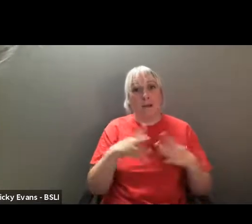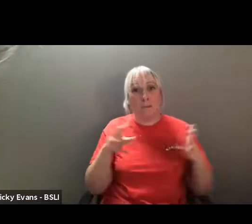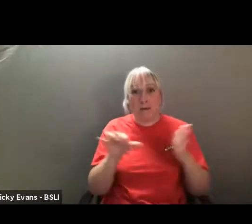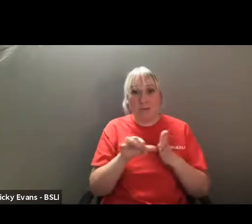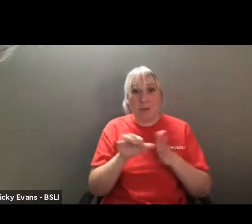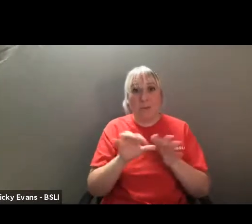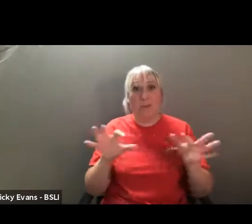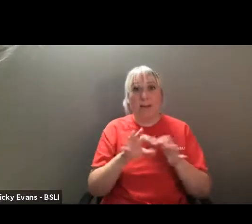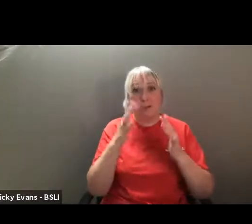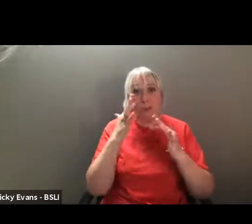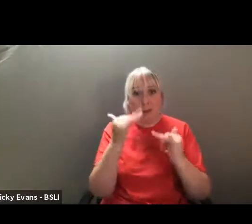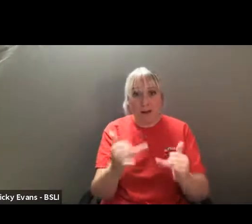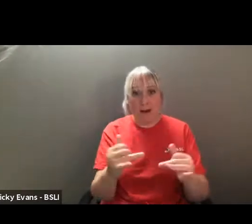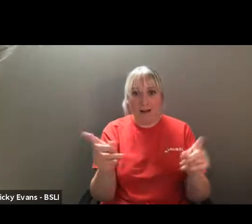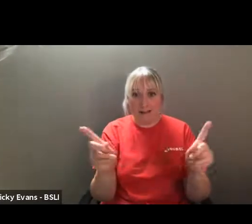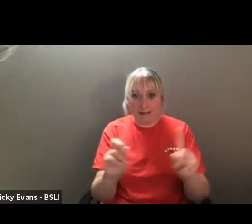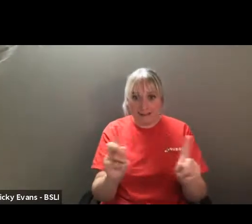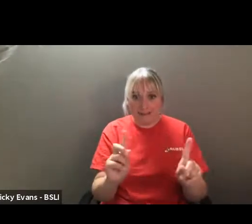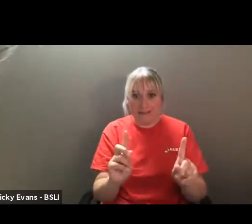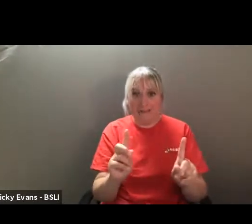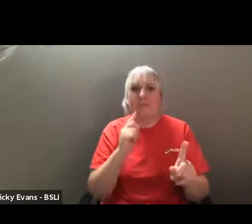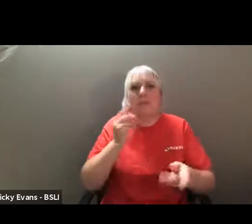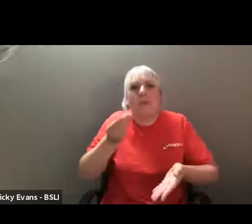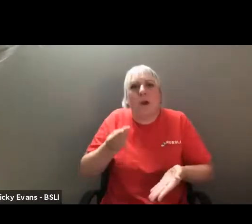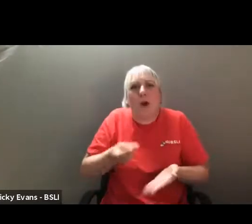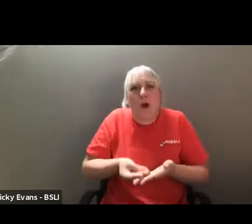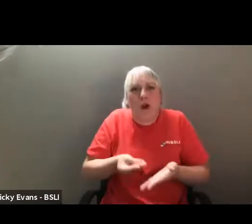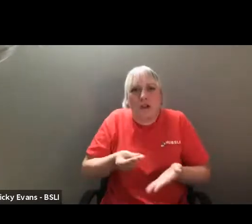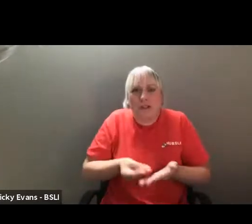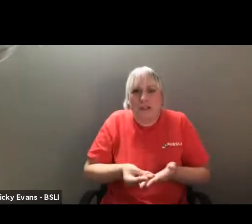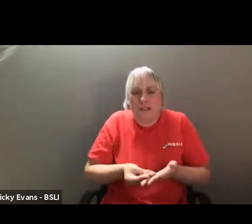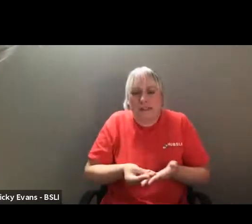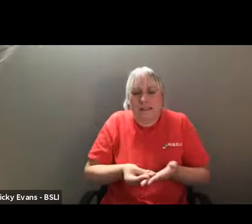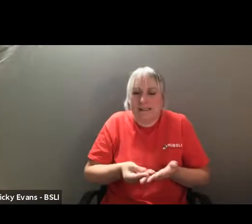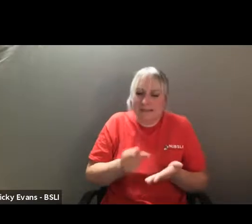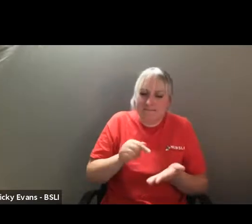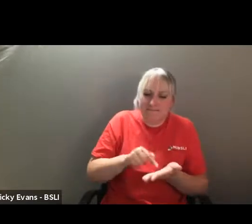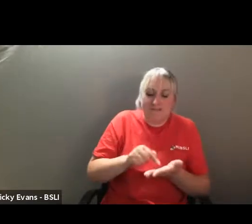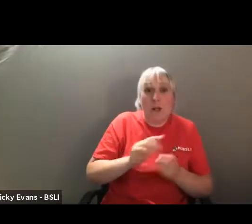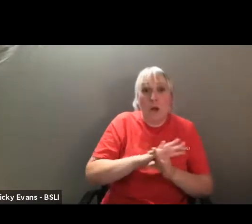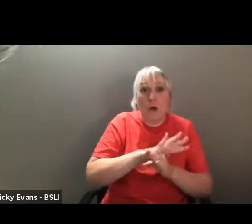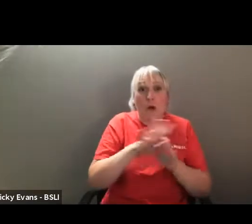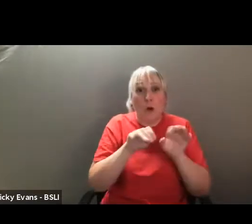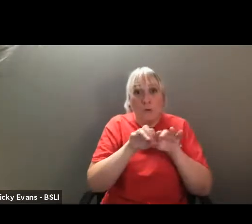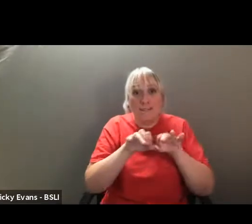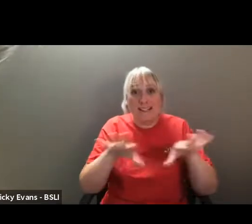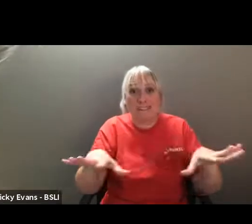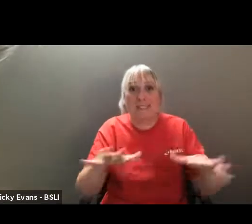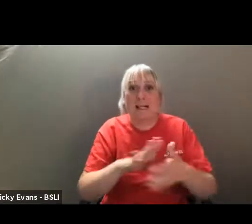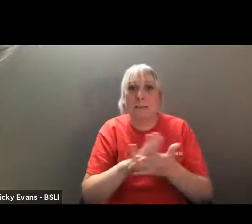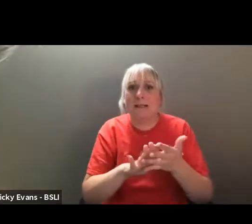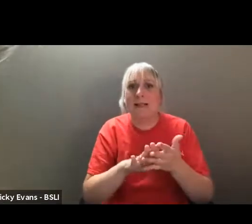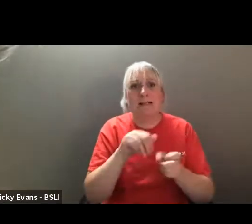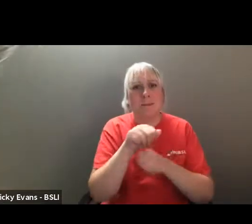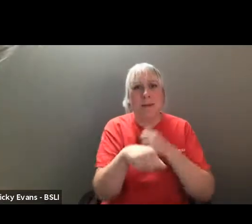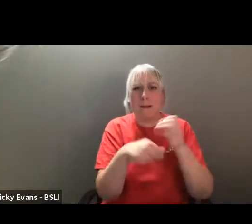goes ahead, and in terms of the cost, as I say, I think the COVID-19 emergency has made things much,